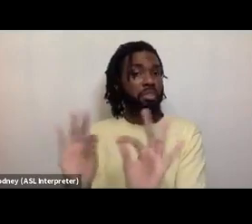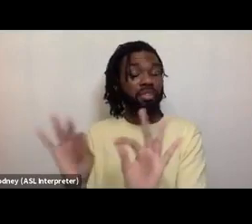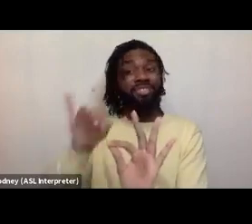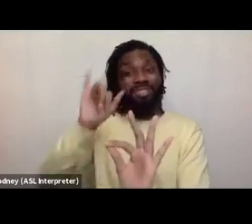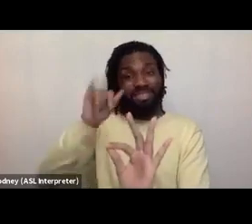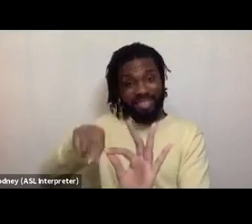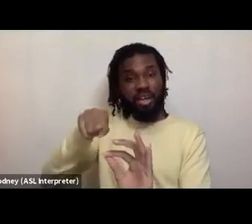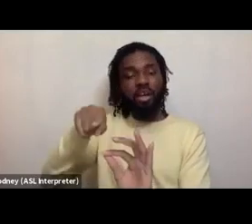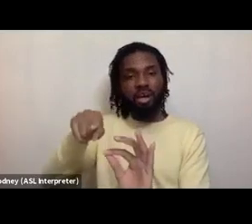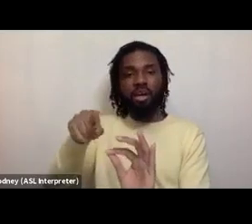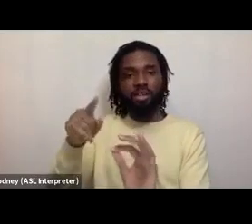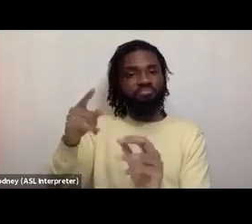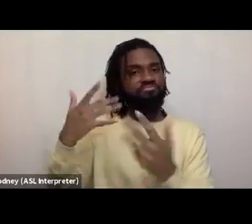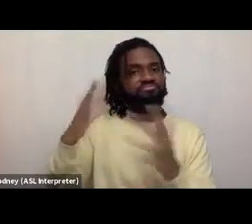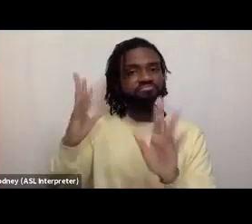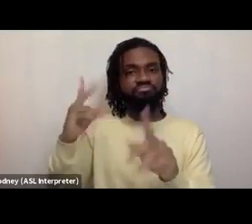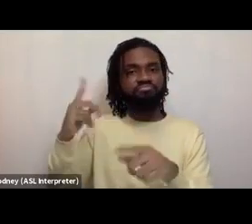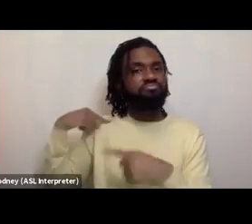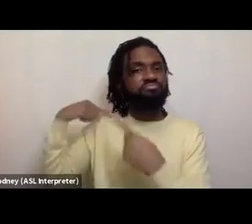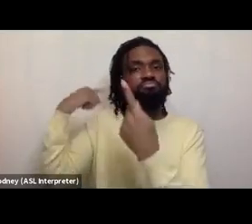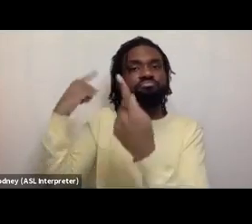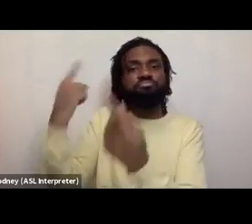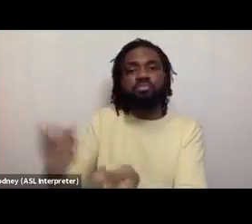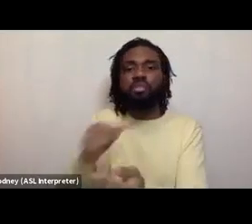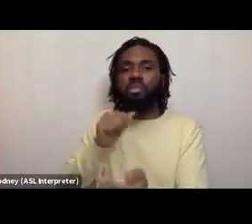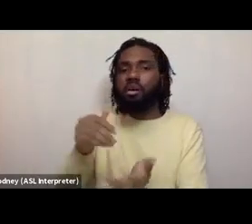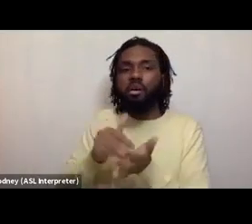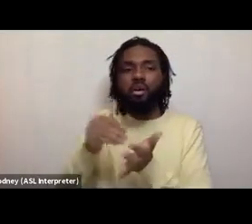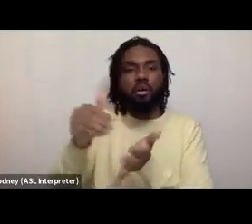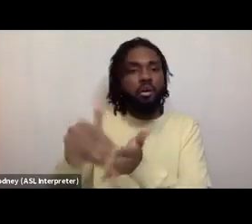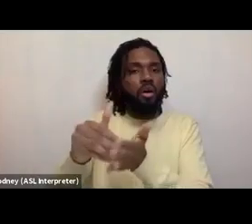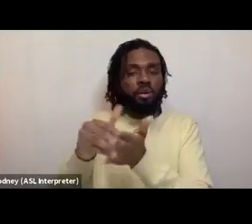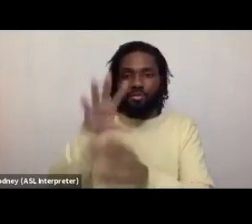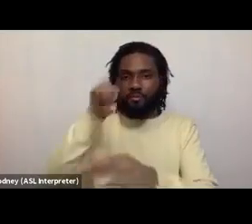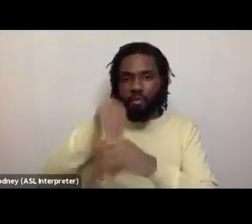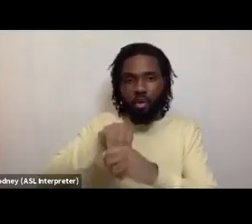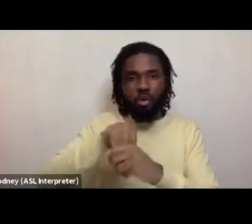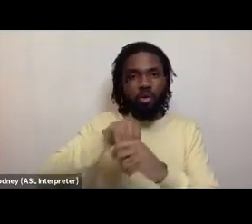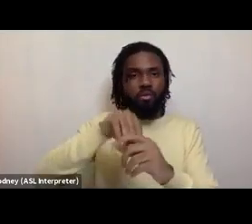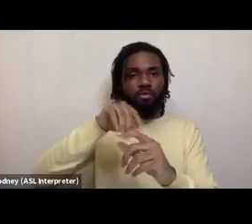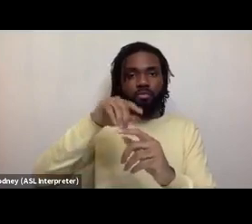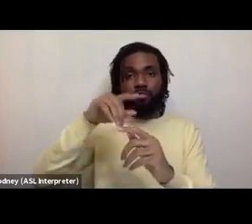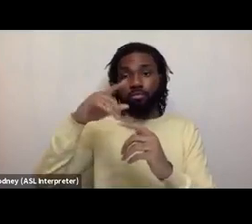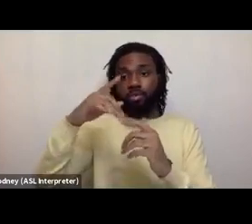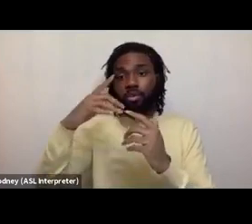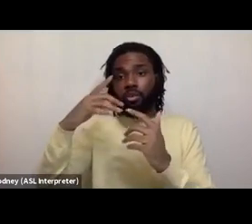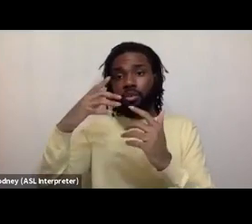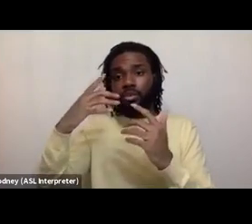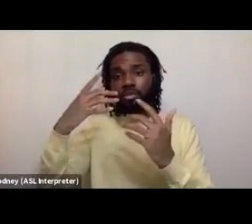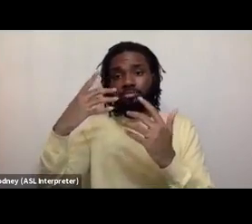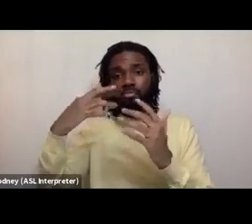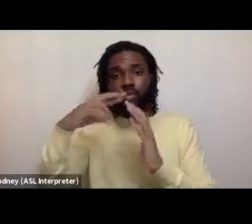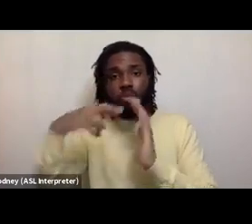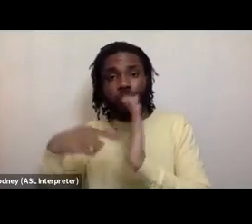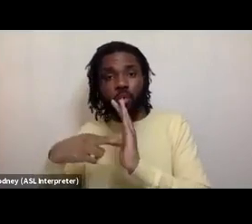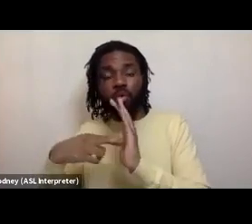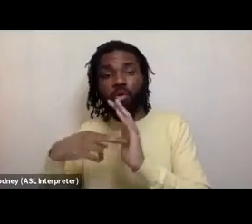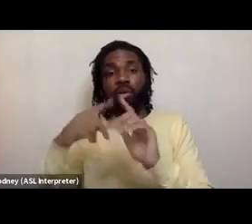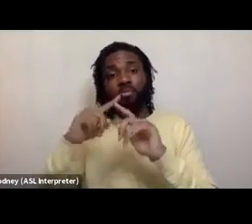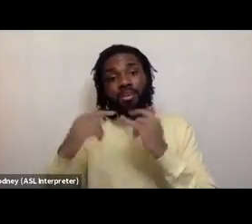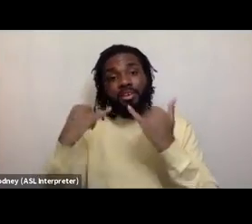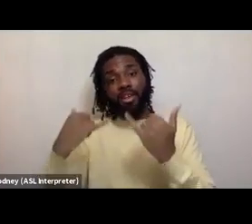are disproportionately represented in the roles that are now being identified as quote